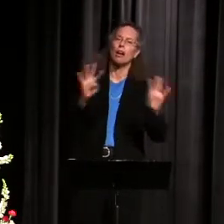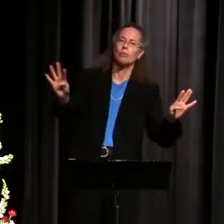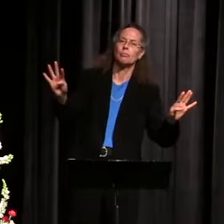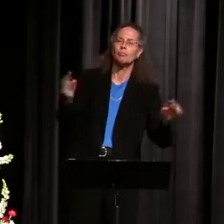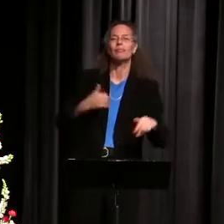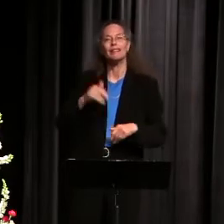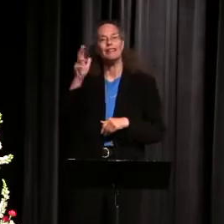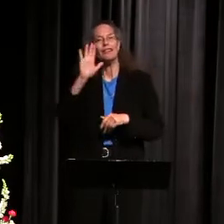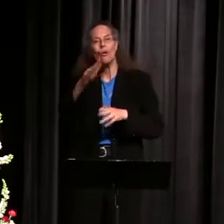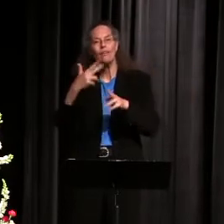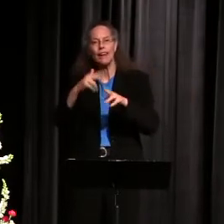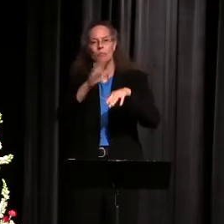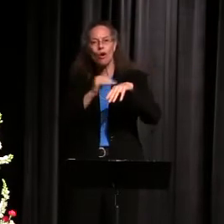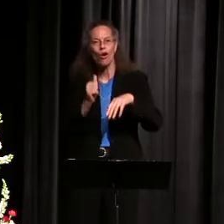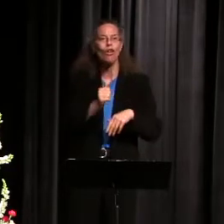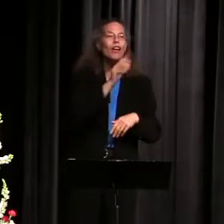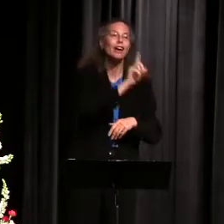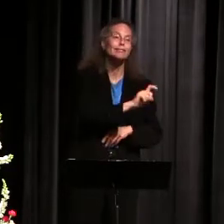walking across the stage.